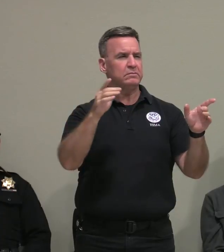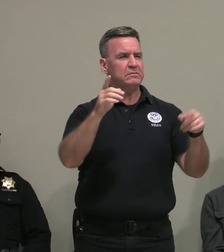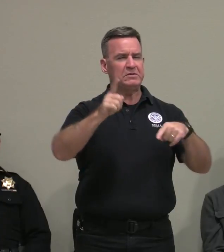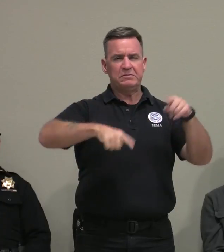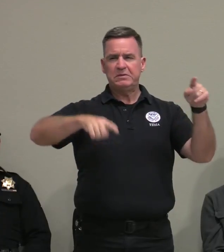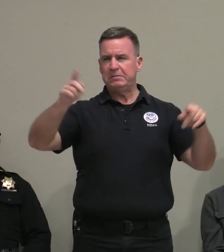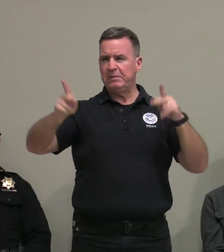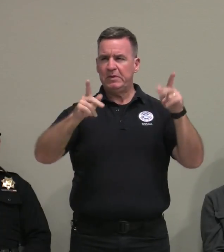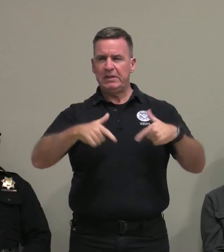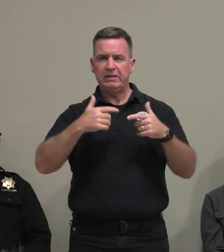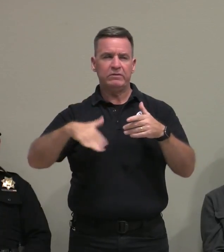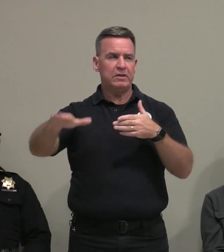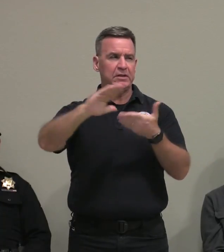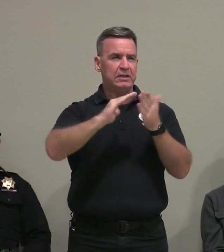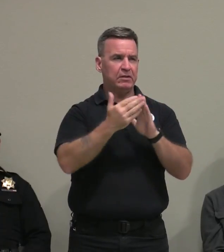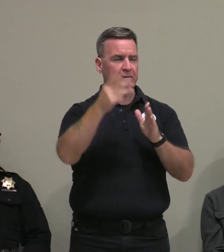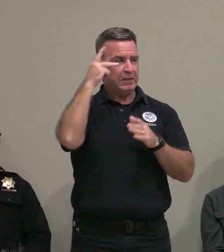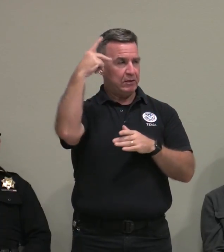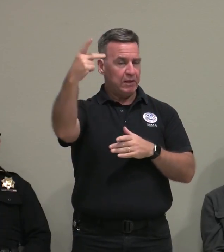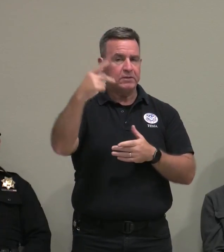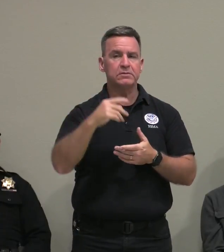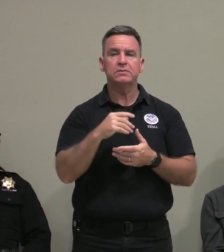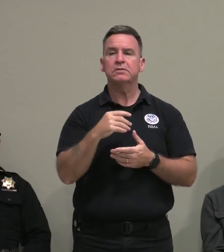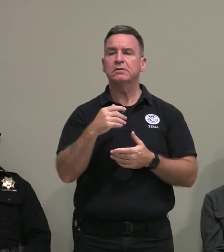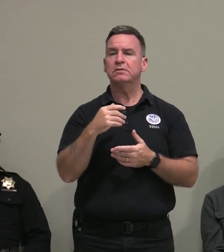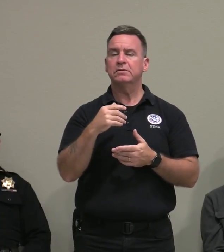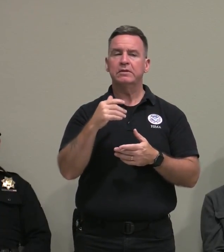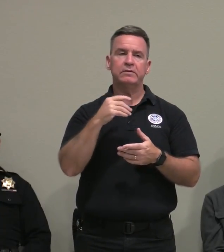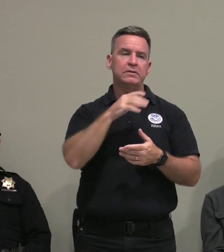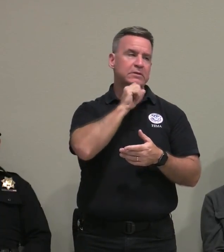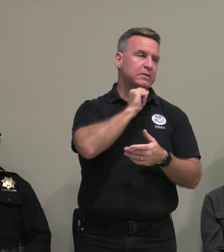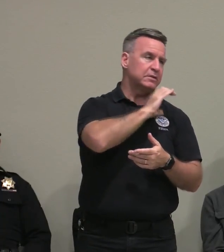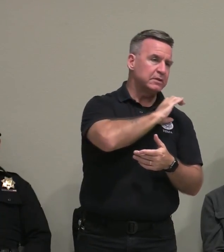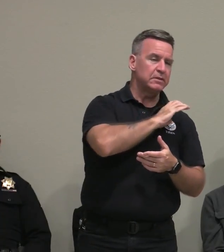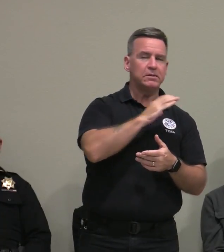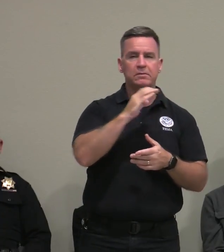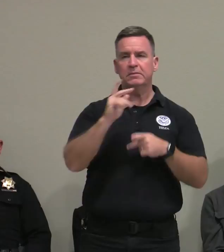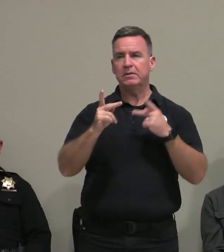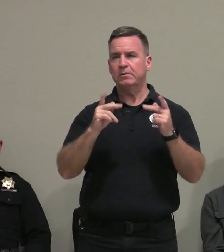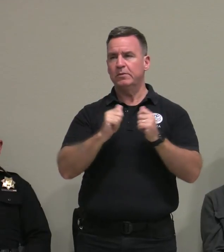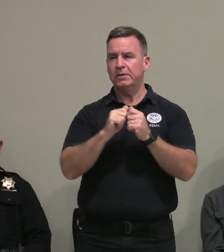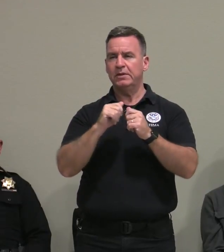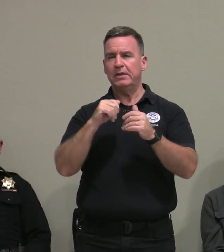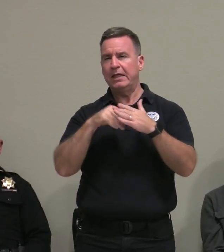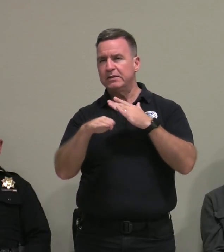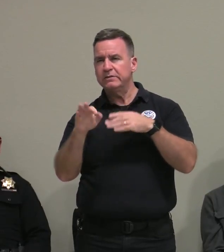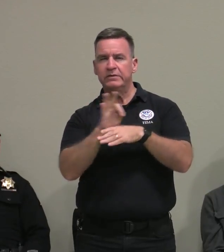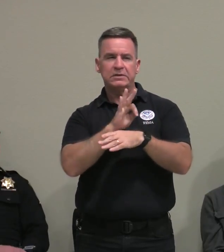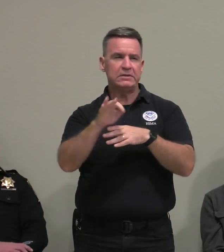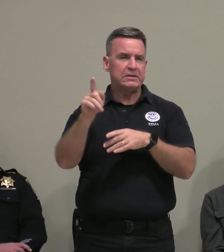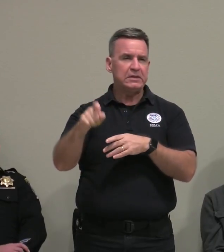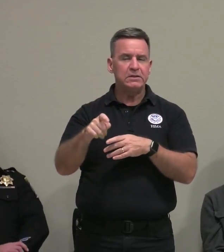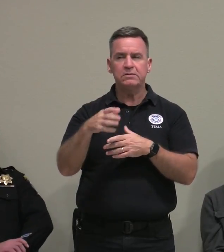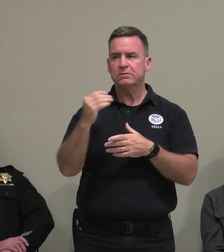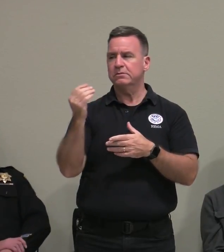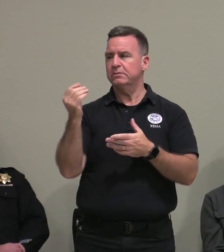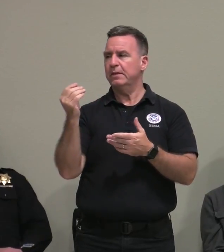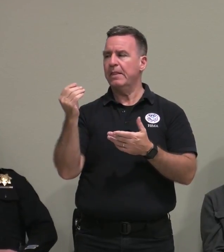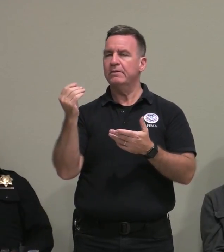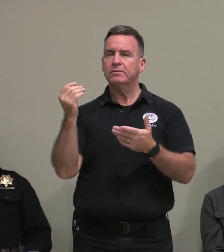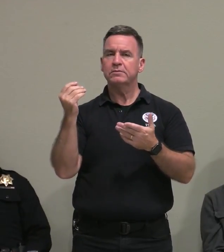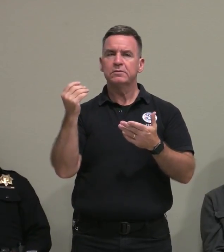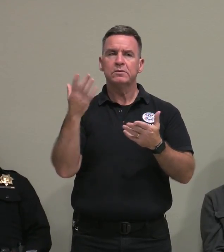that live in the town of Paradise. We have seniors and we have people with access and functional needs. And we